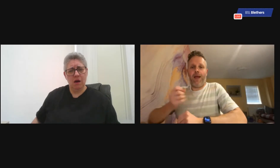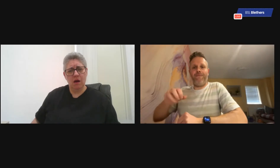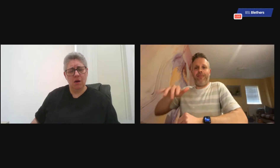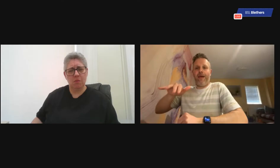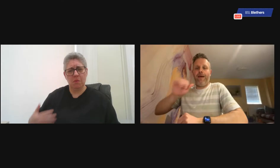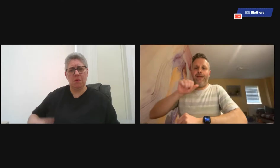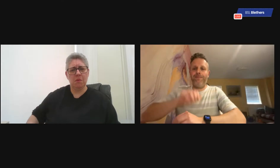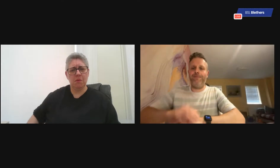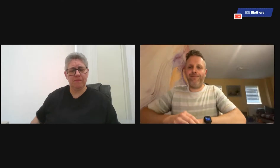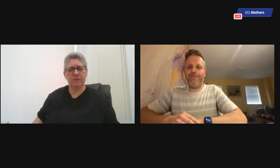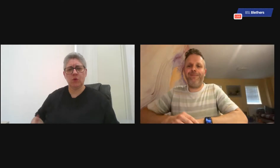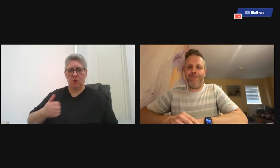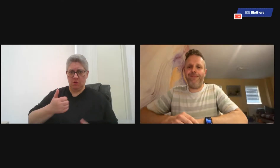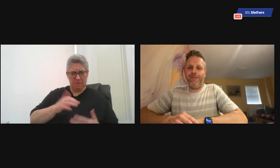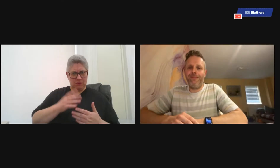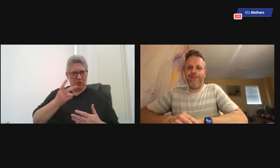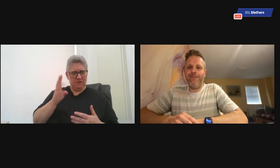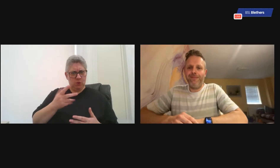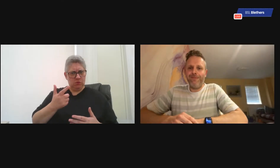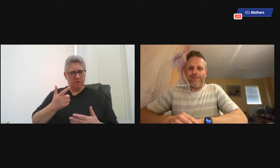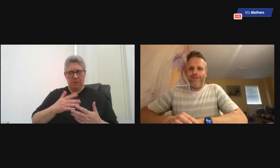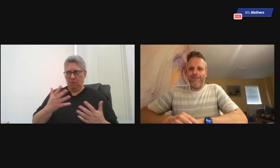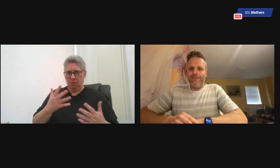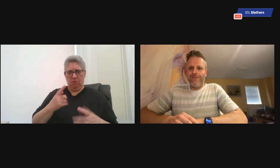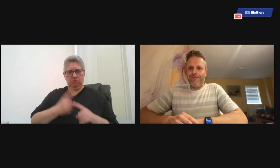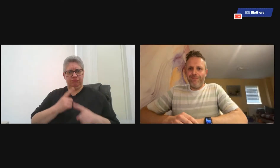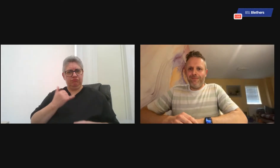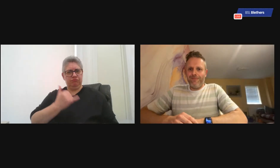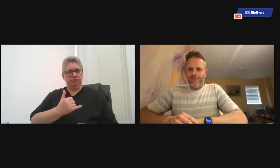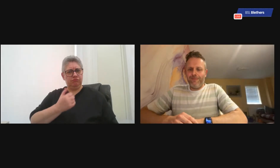offload, I felt better. And Yeah, knowing just that having somebody was someone there. there